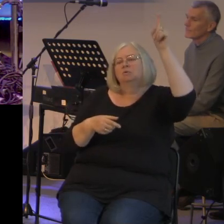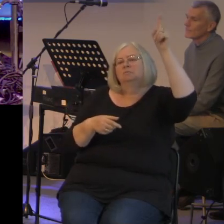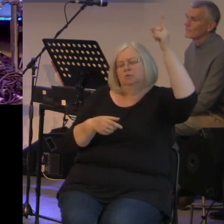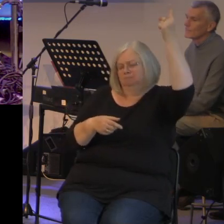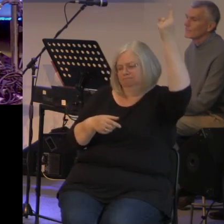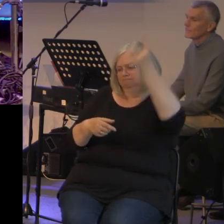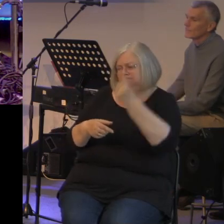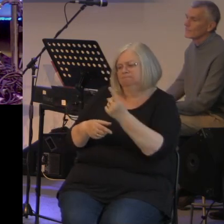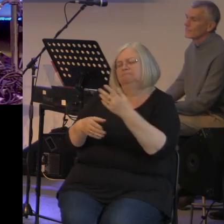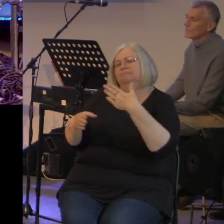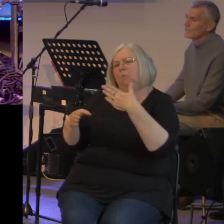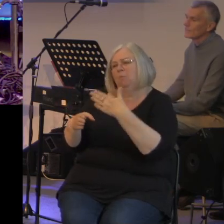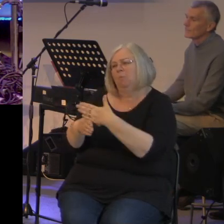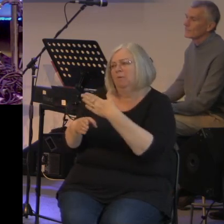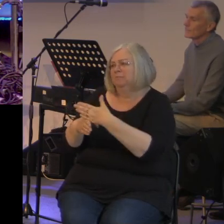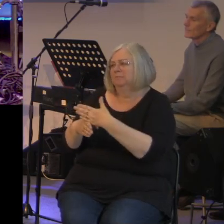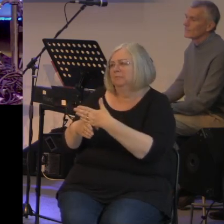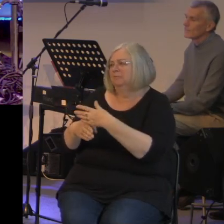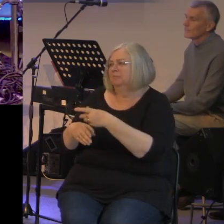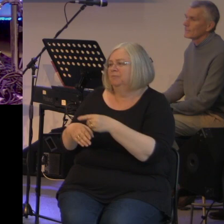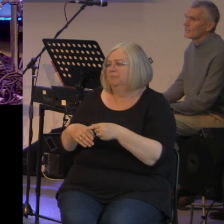Lord will fight for you."